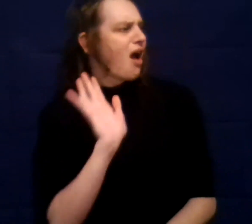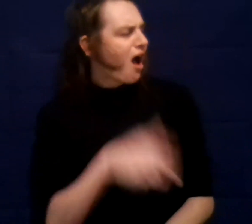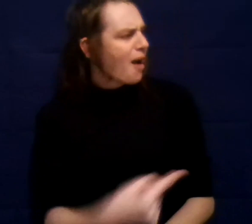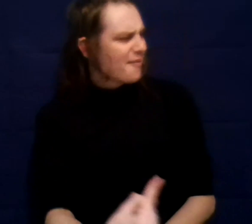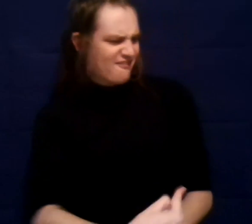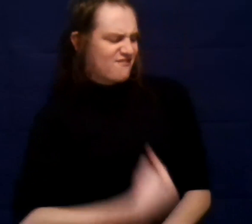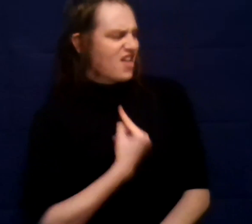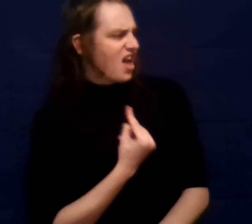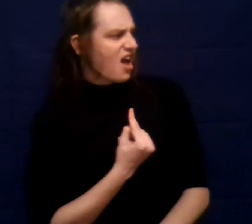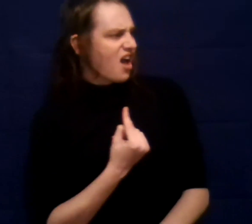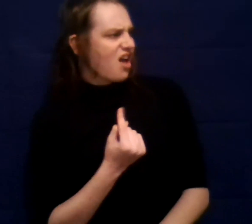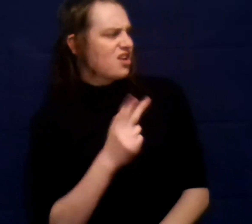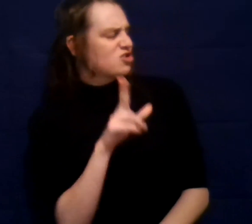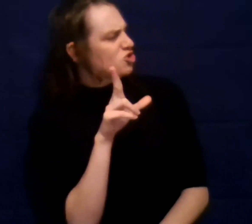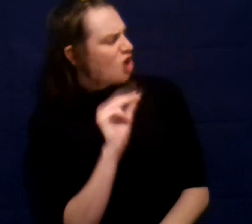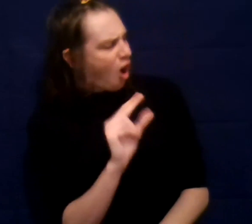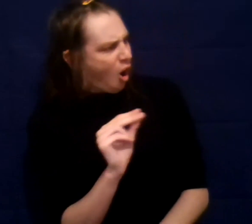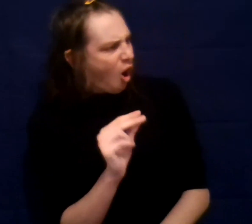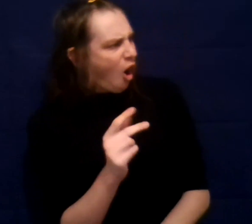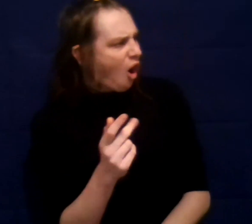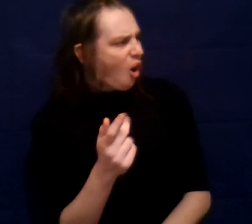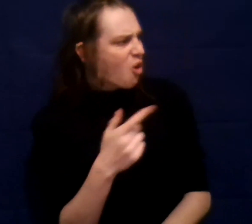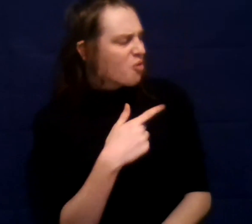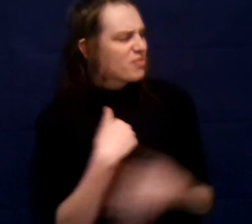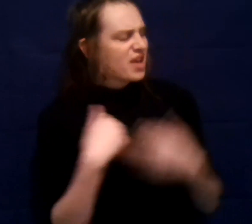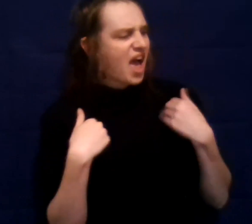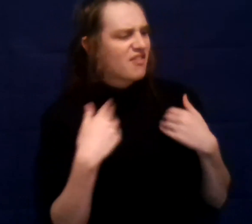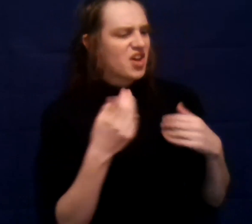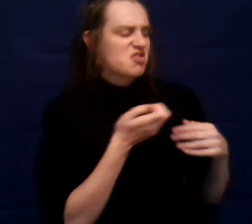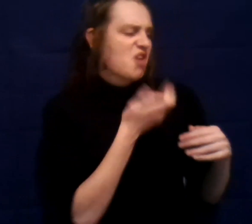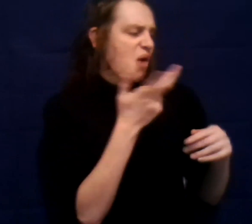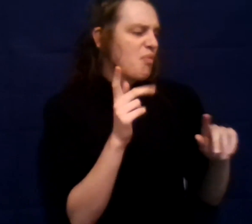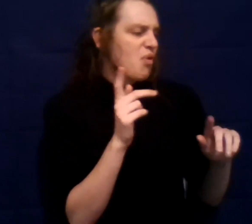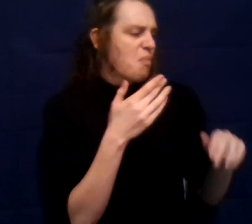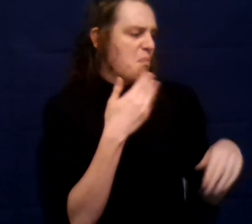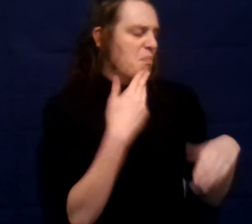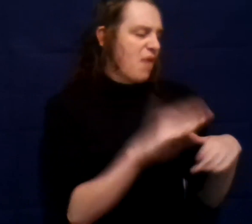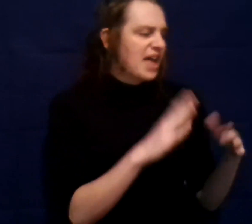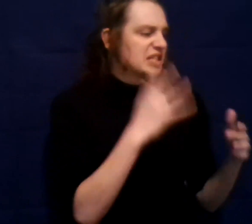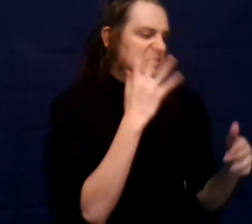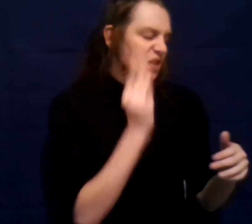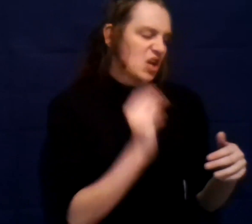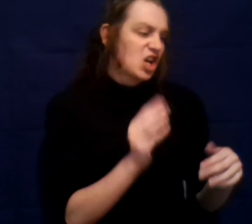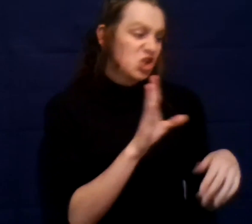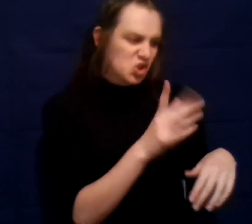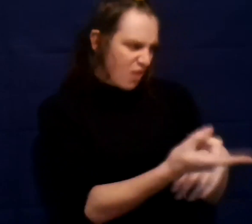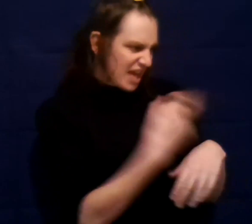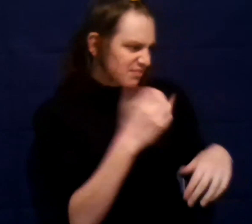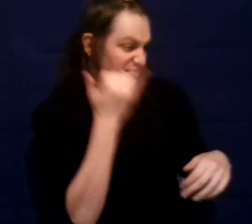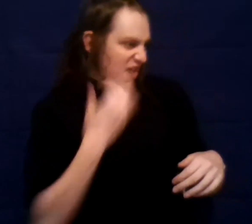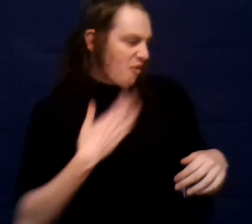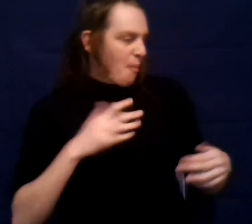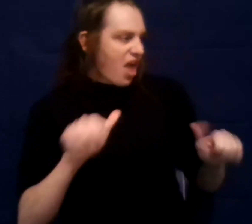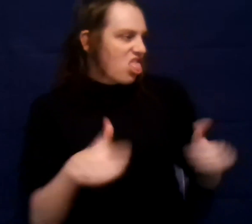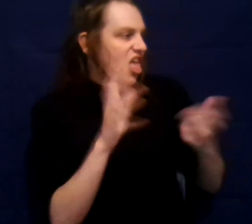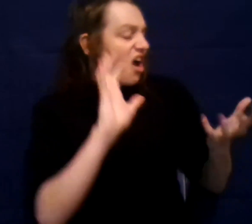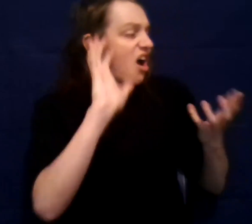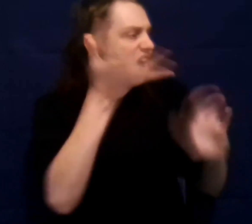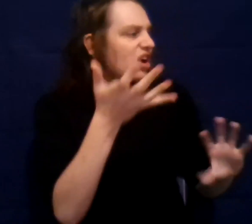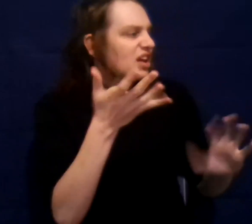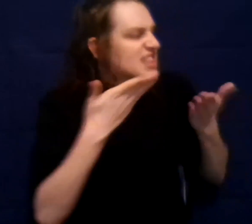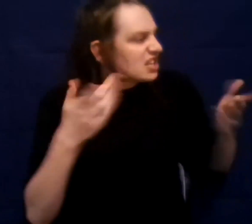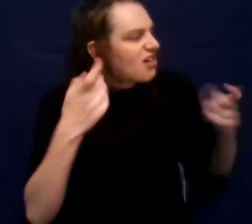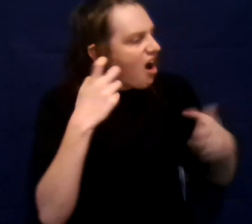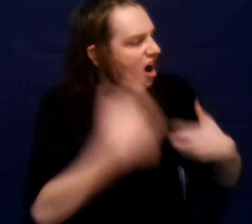I have a couple of bad, like, back-to-back stints, and you're going to ask me if my life's unmanageable. Like, things are hard, it could be